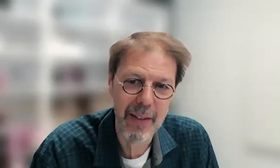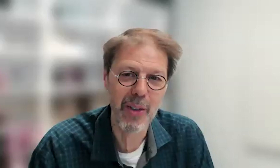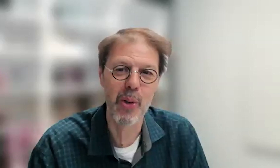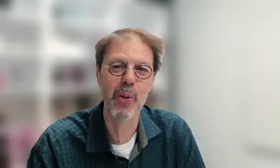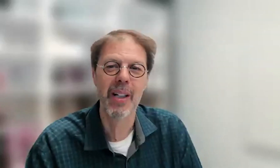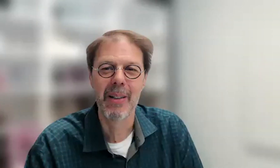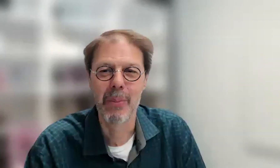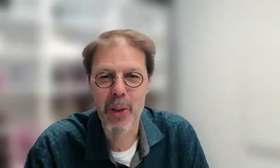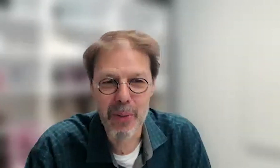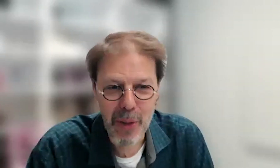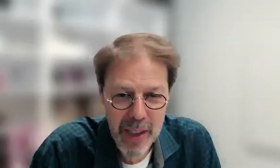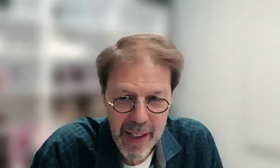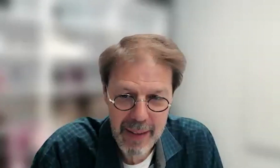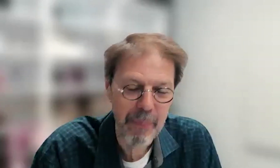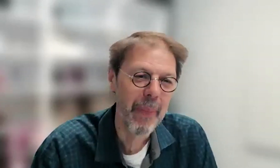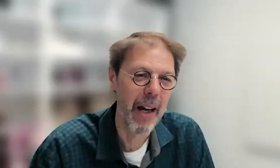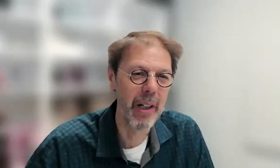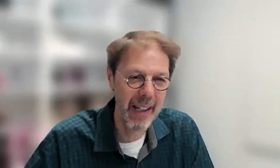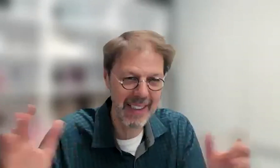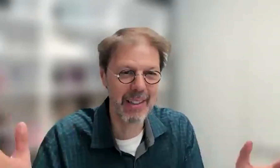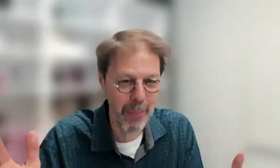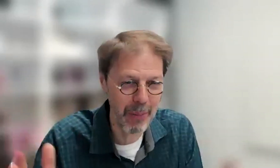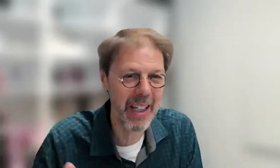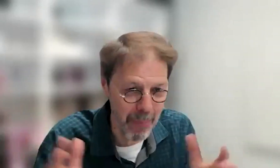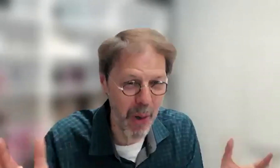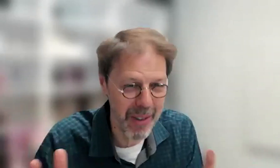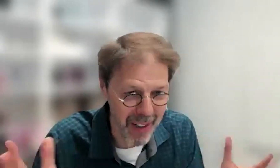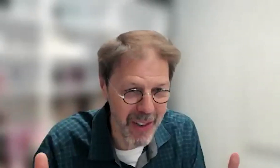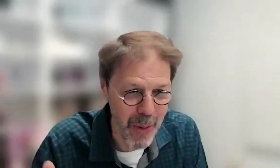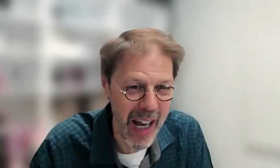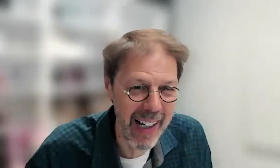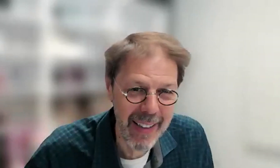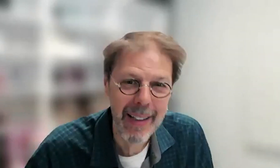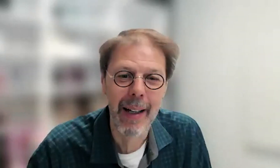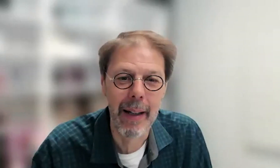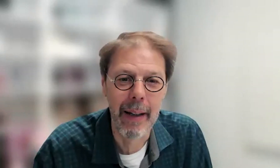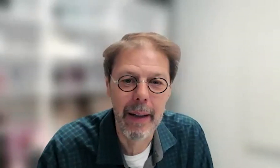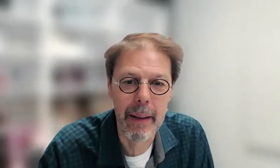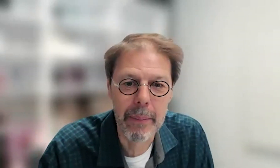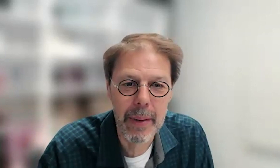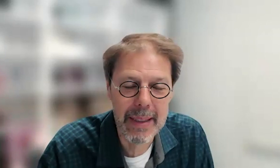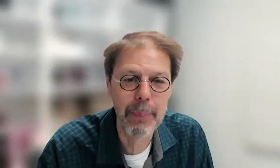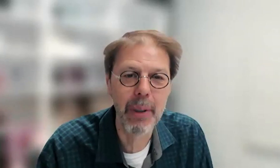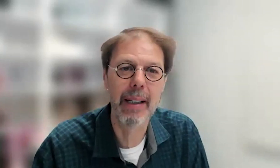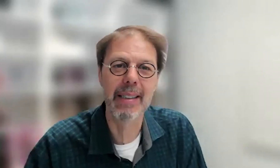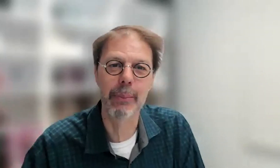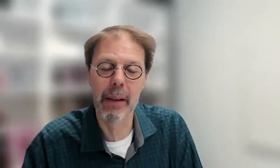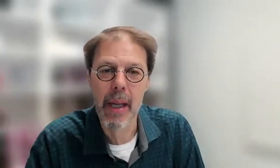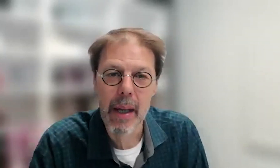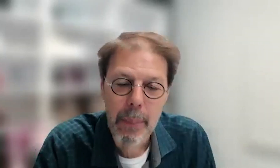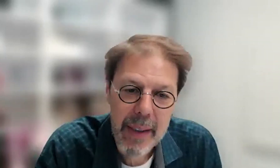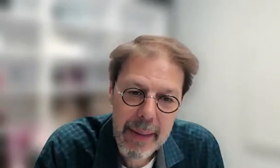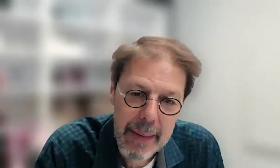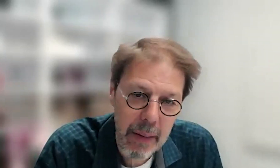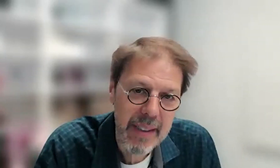Angie and Heather, to both of you. And again, I realize you probably have both a lot to add separately as